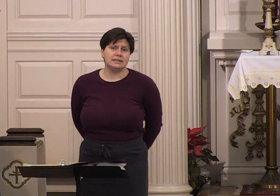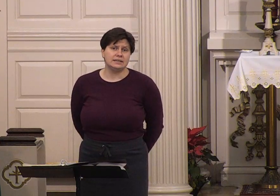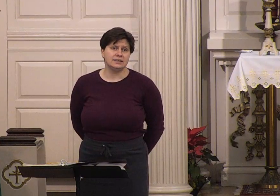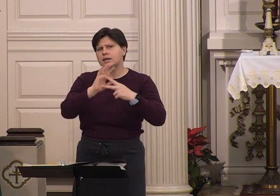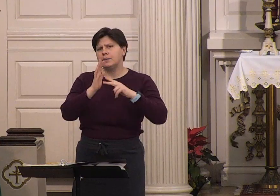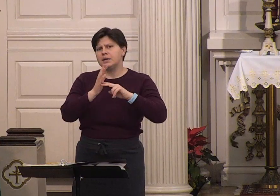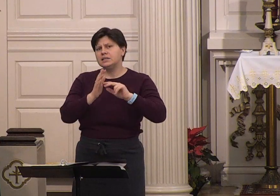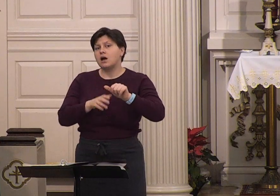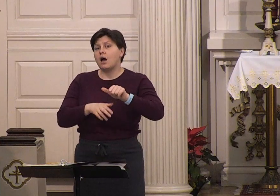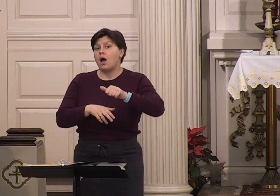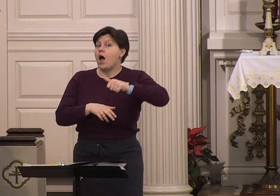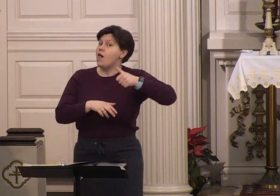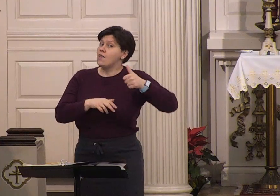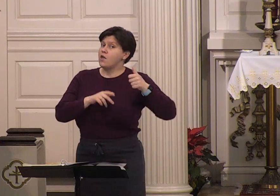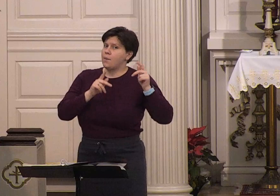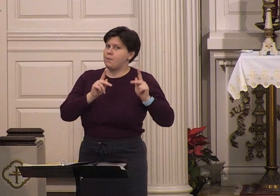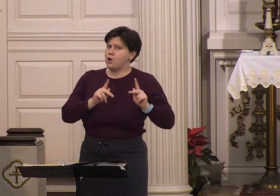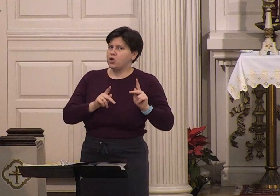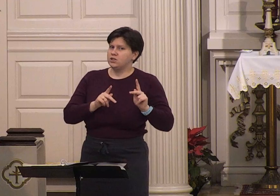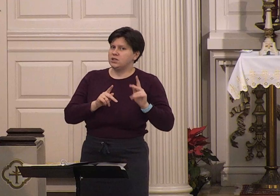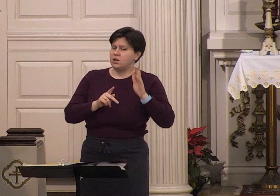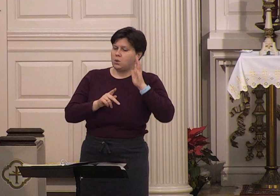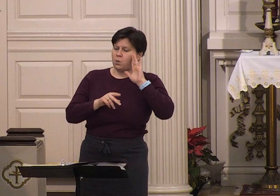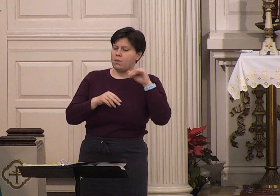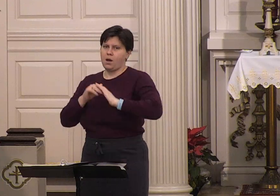else will provide you with comfort.